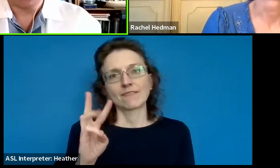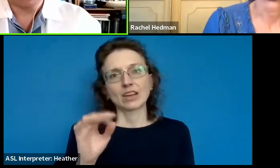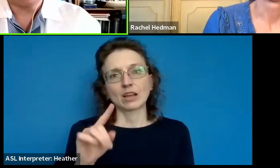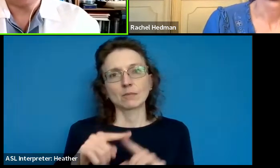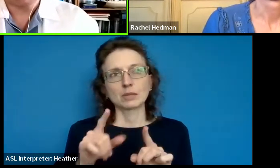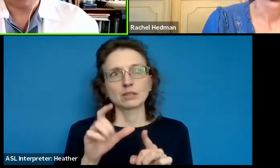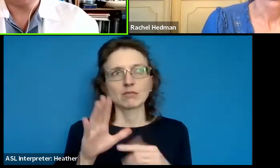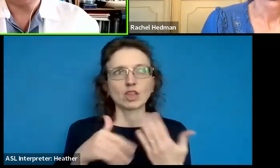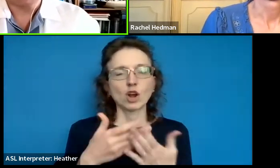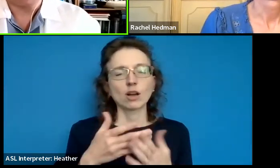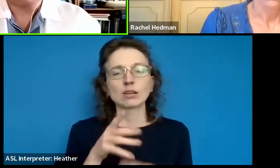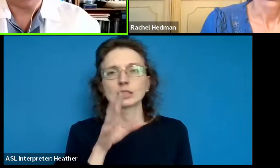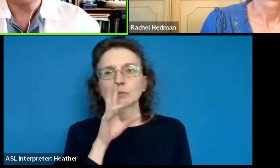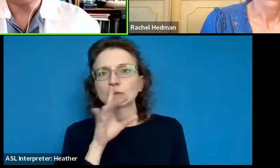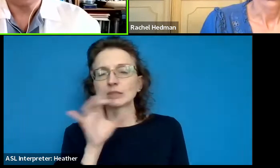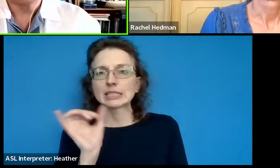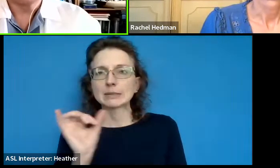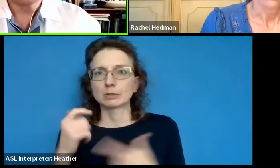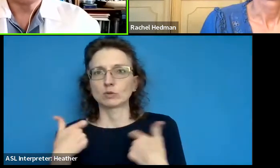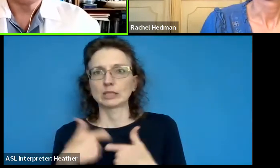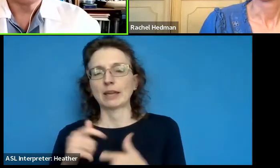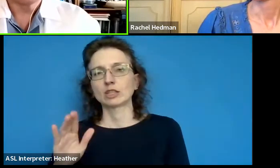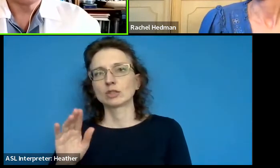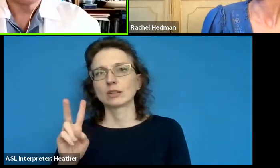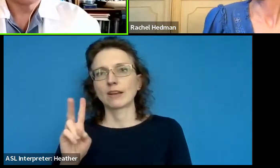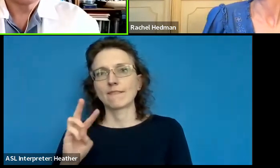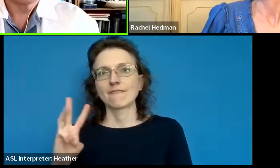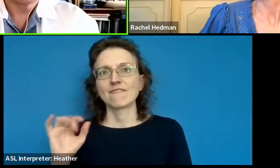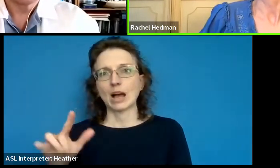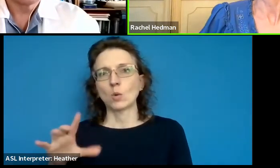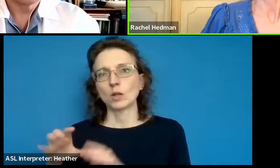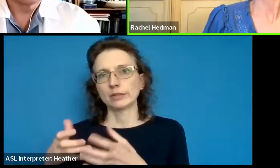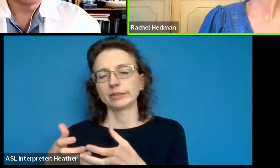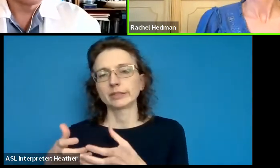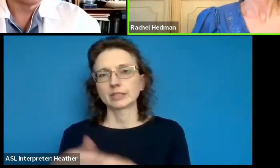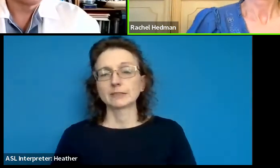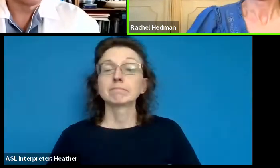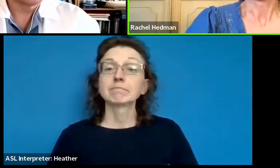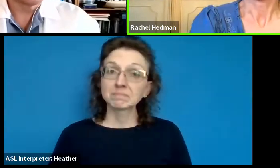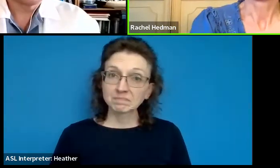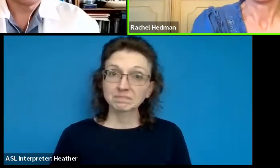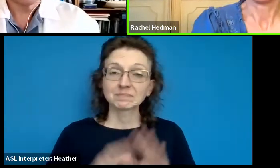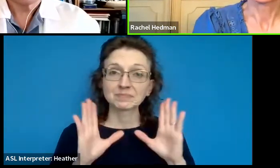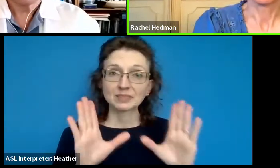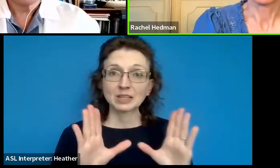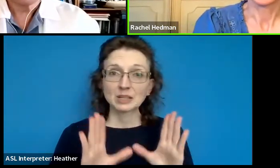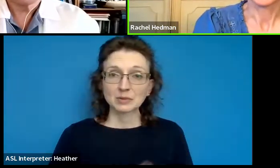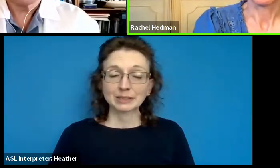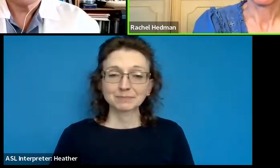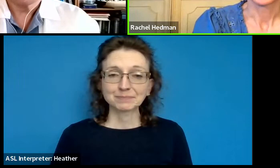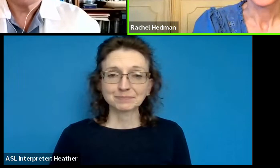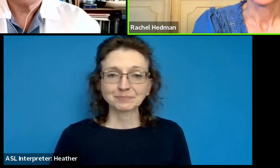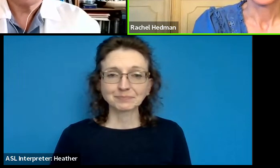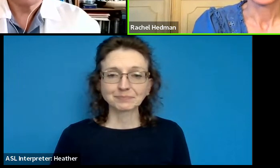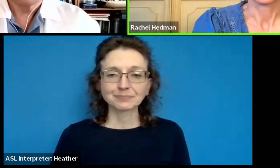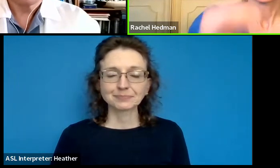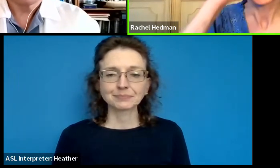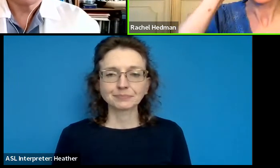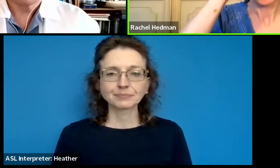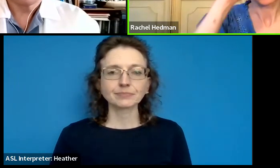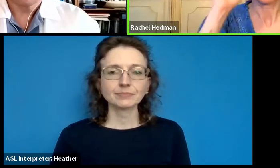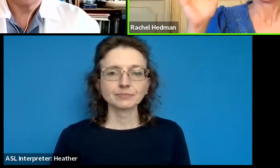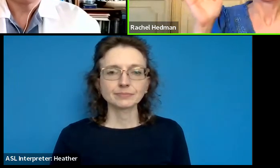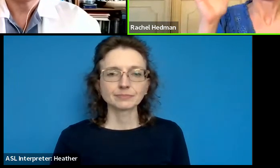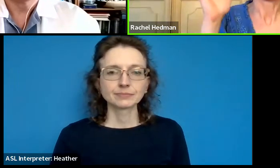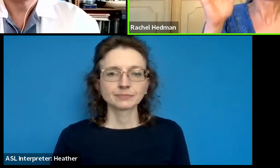similar to the Spanish vowels. Okay, great. Well, I'm also